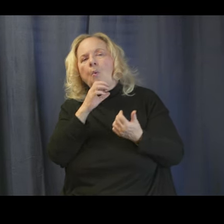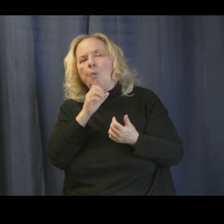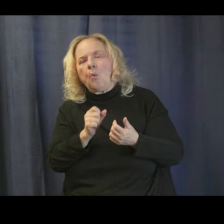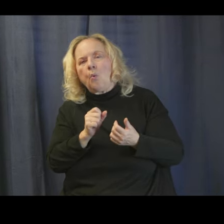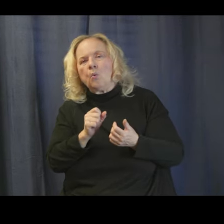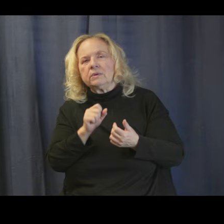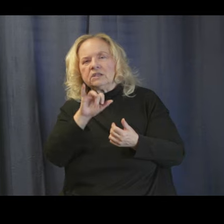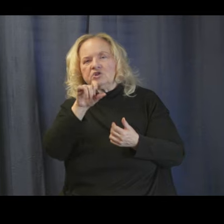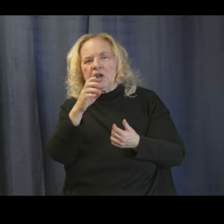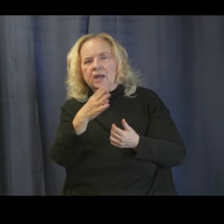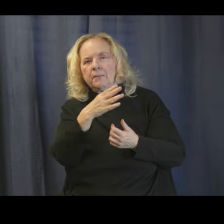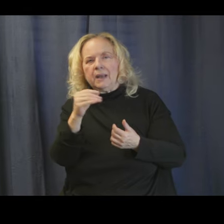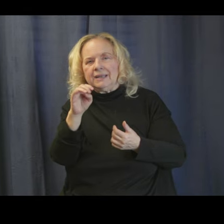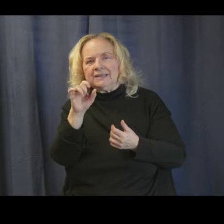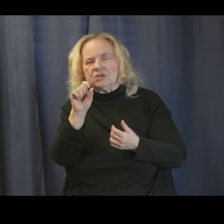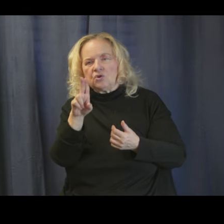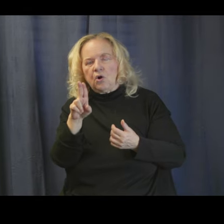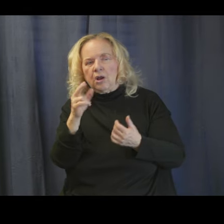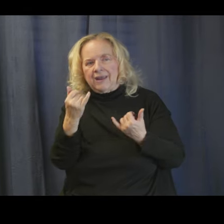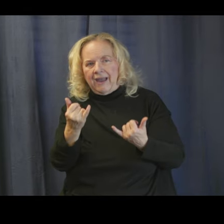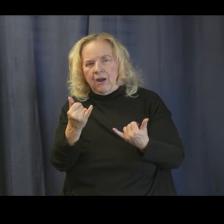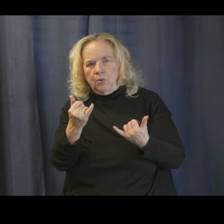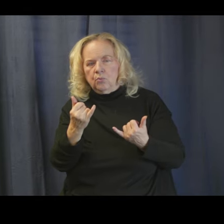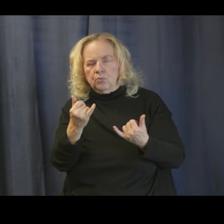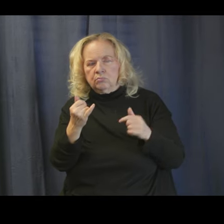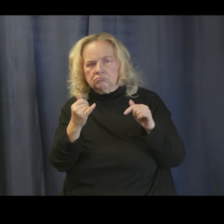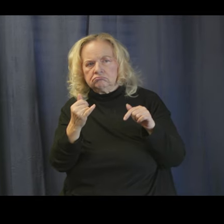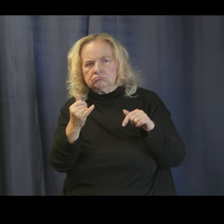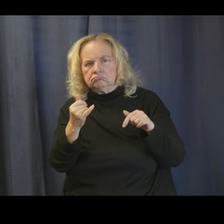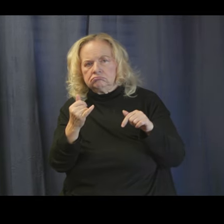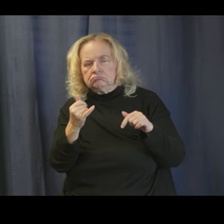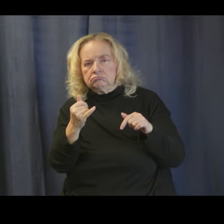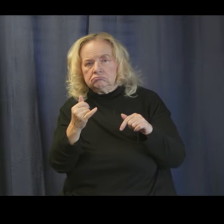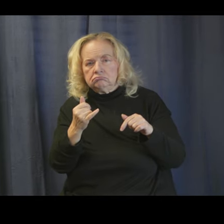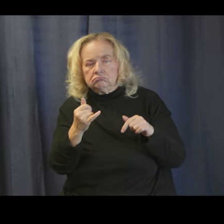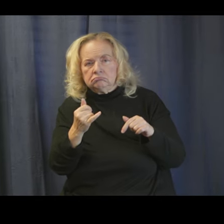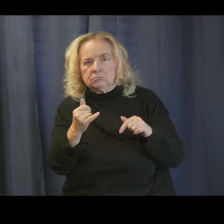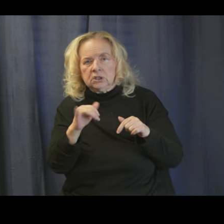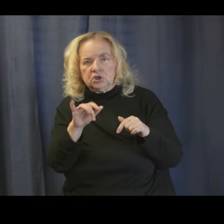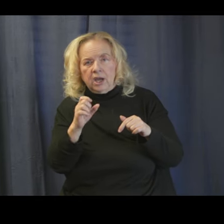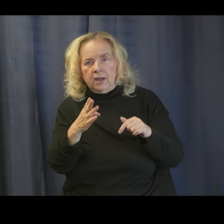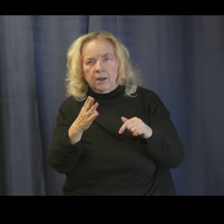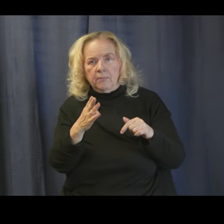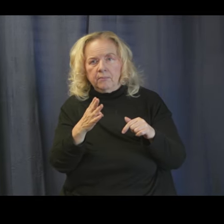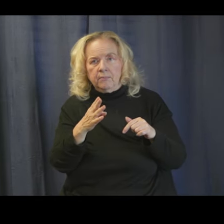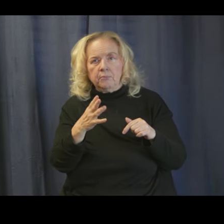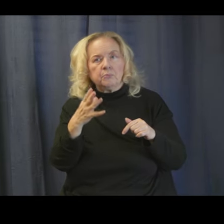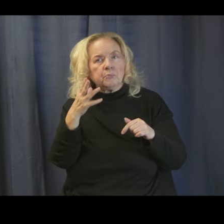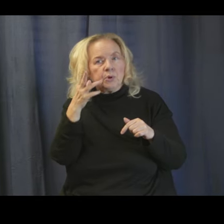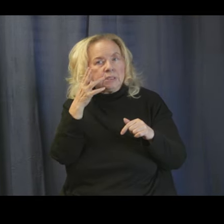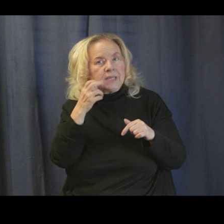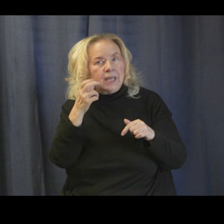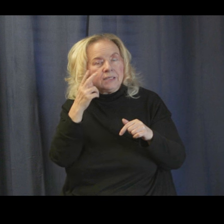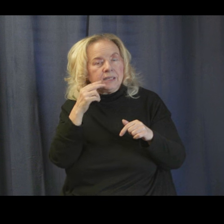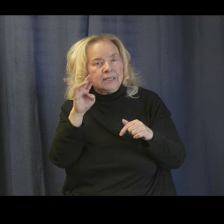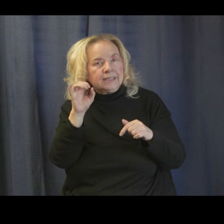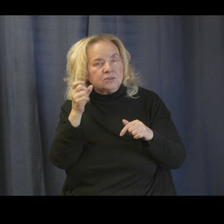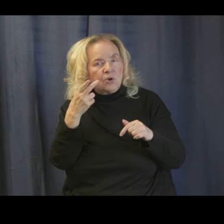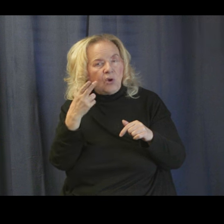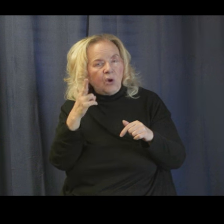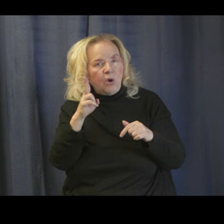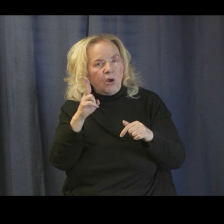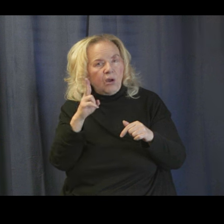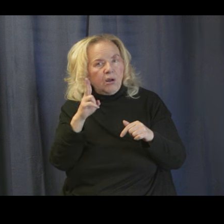old is Jacob and Esau at this time? Okay, now, here comes Jacob pretending to be